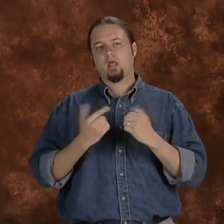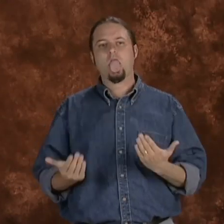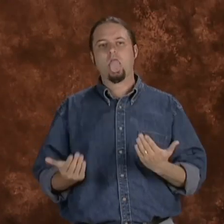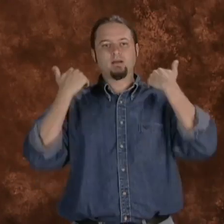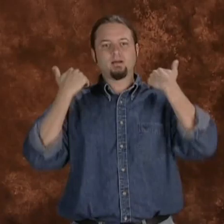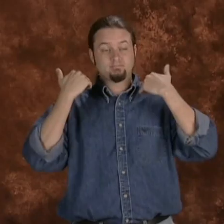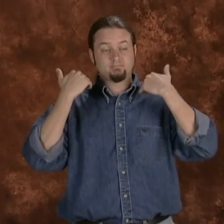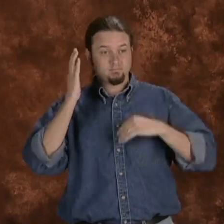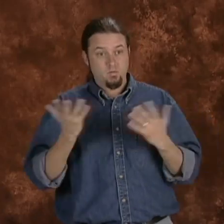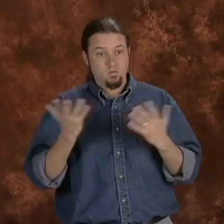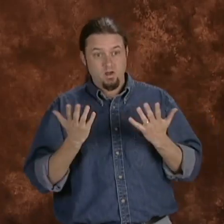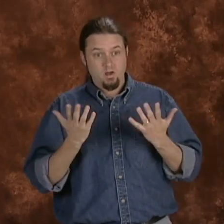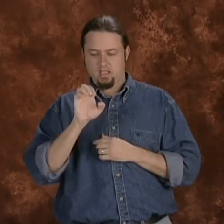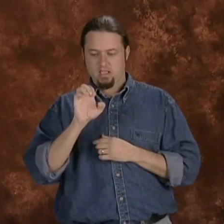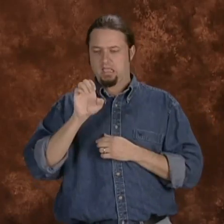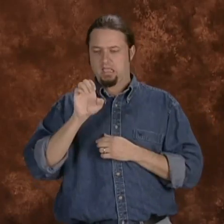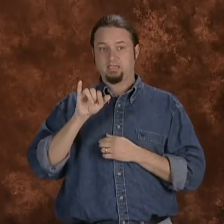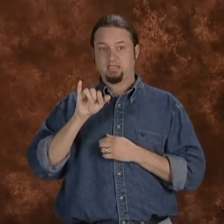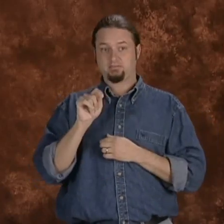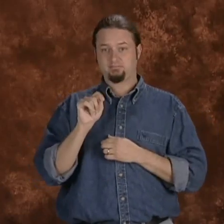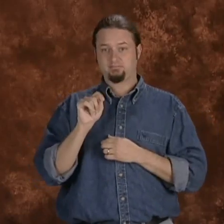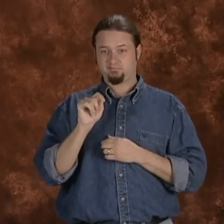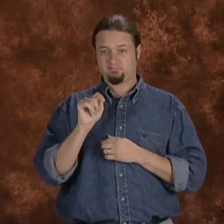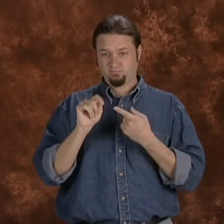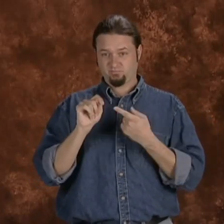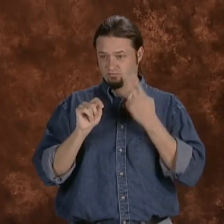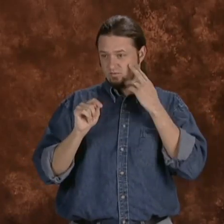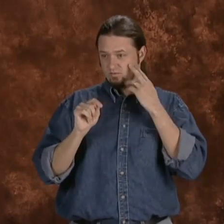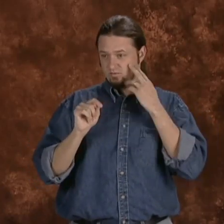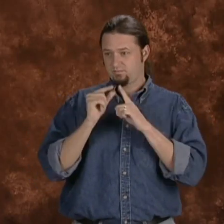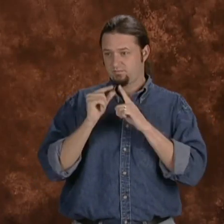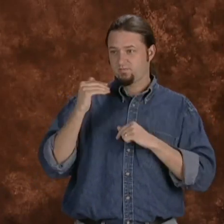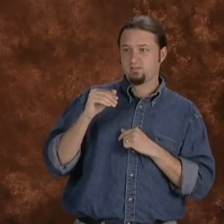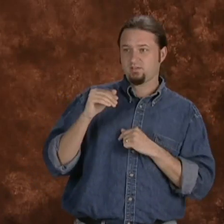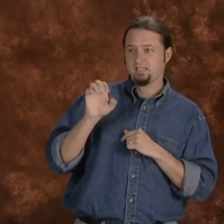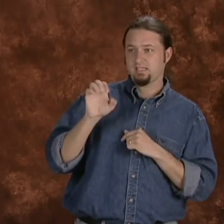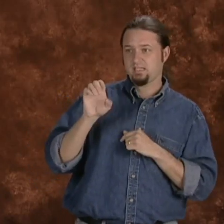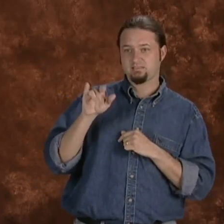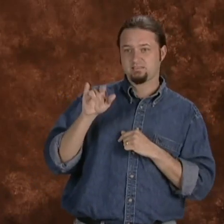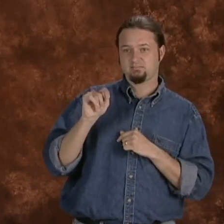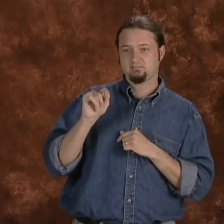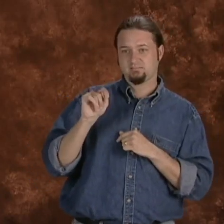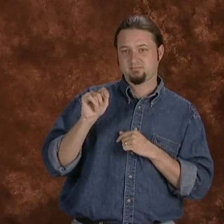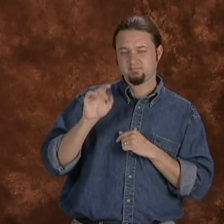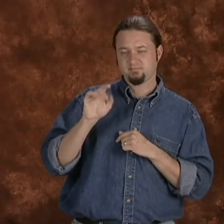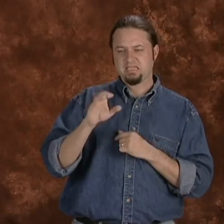And the most important thing is how to edit. Have you seen that word before?